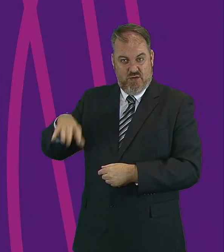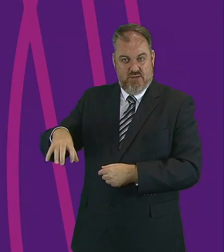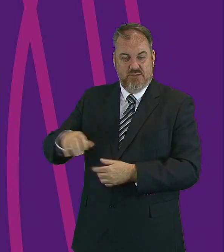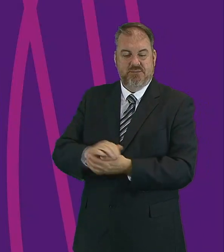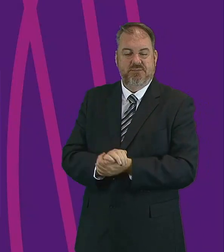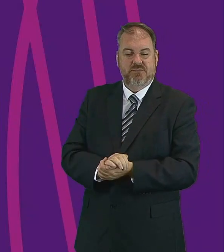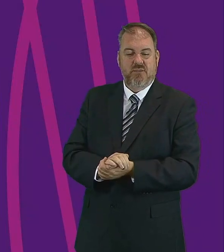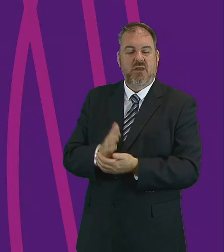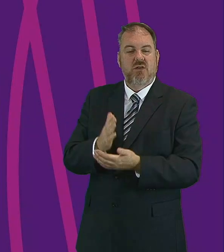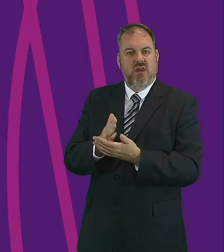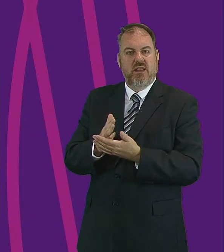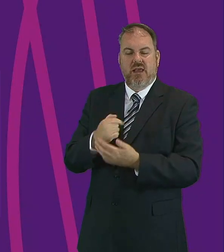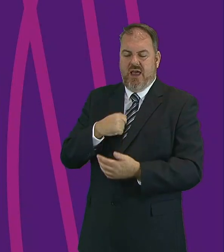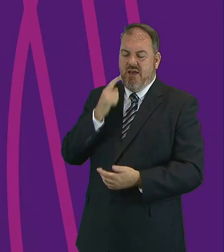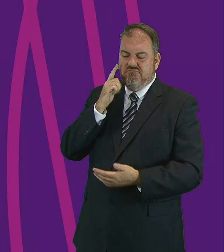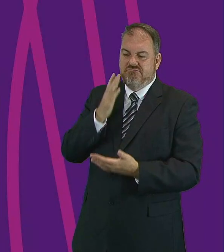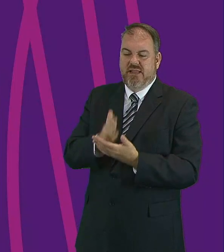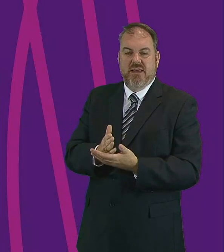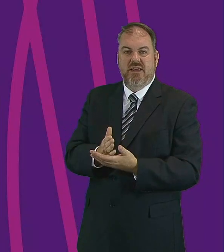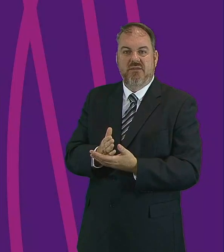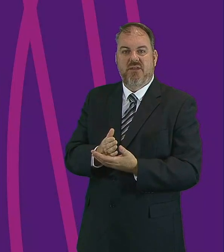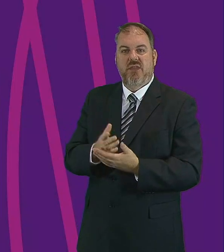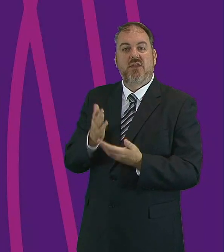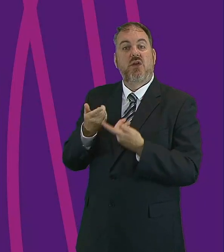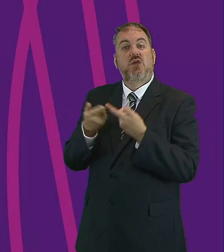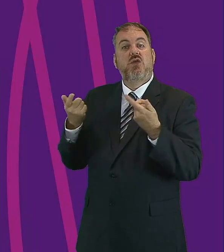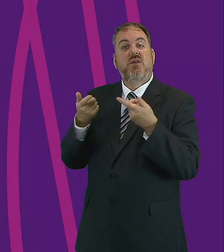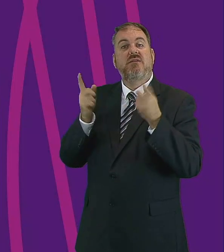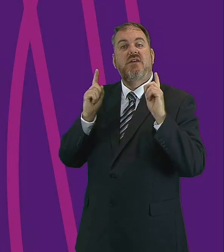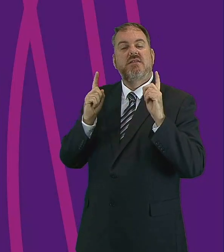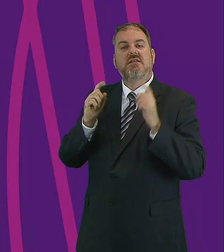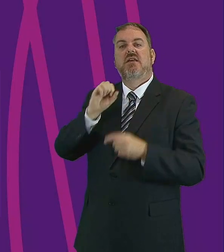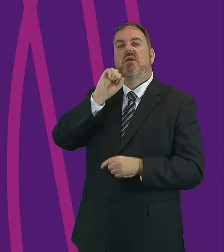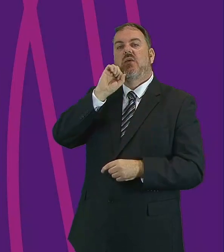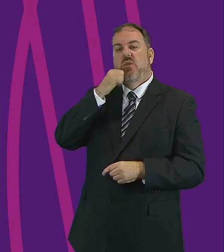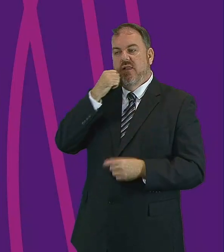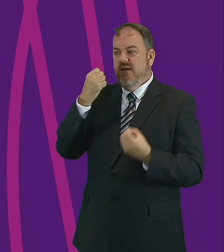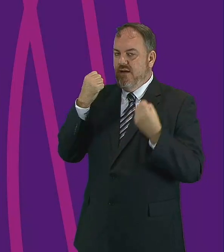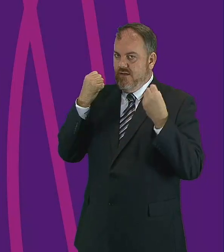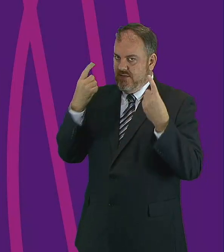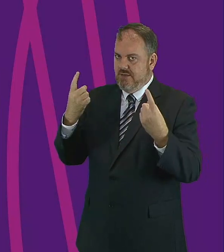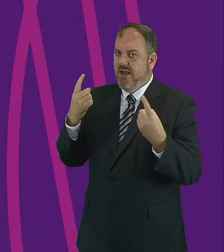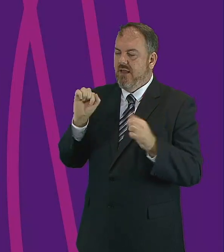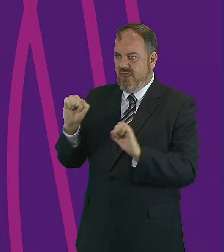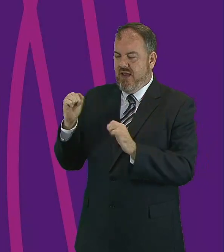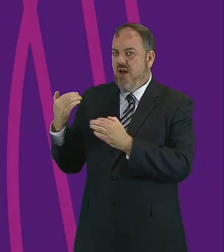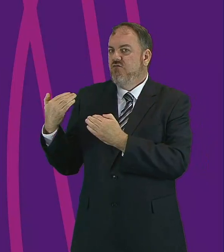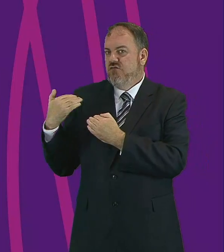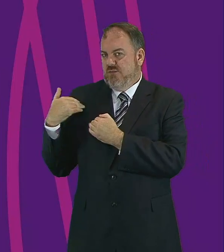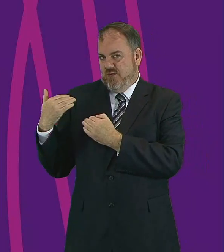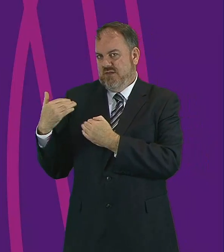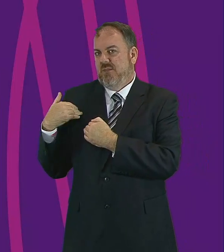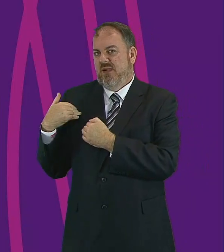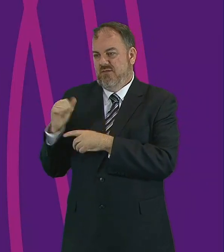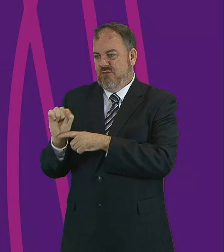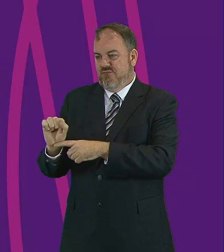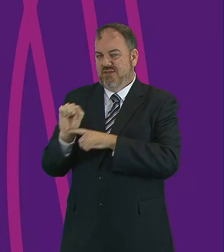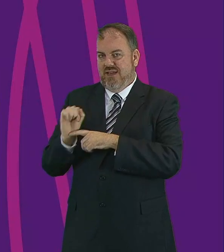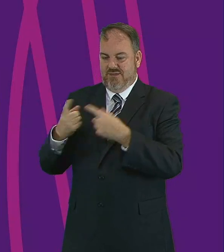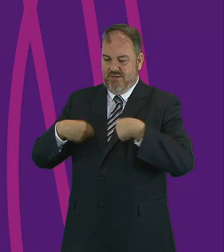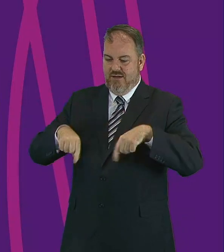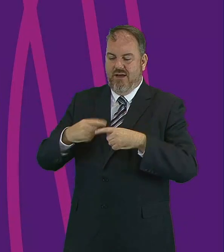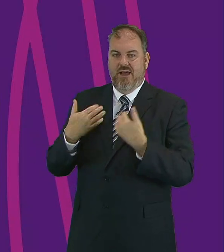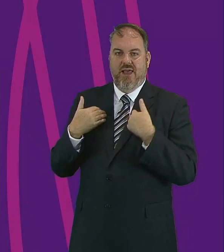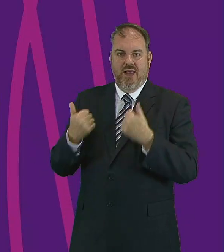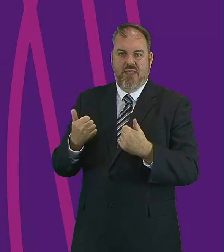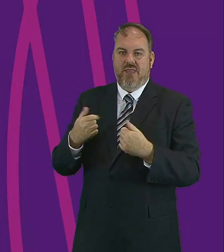am confident that the university sector understands the importance of its responsibilities and will take the steps that it needs to